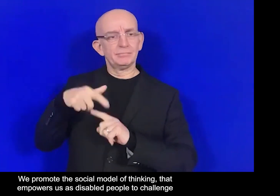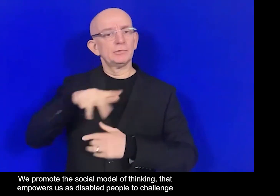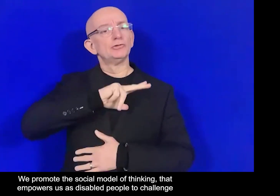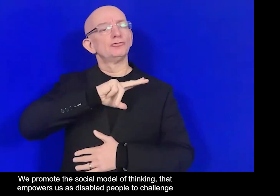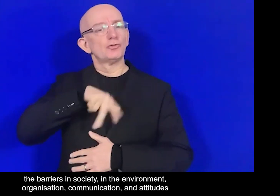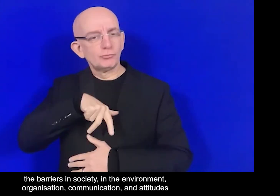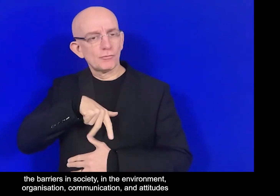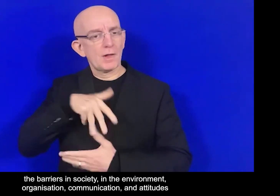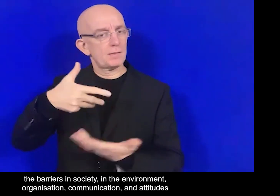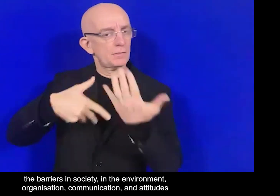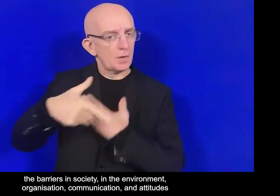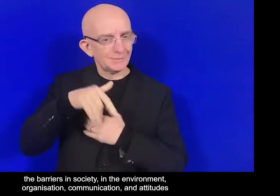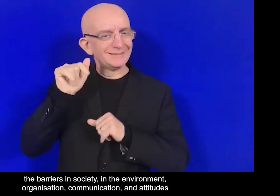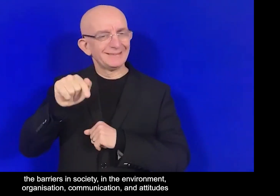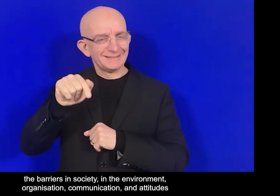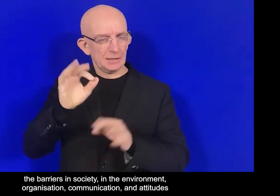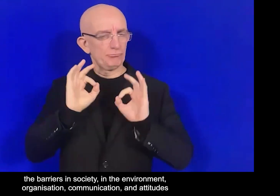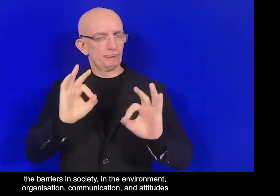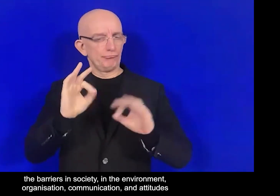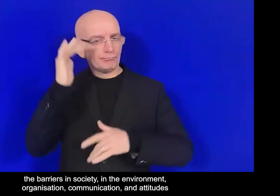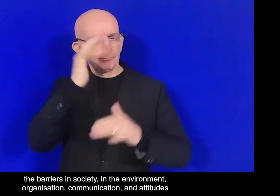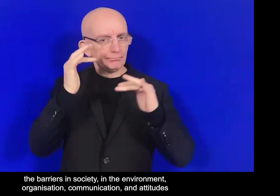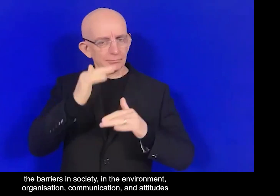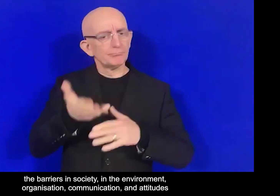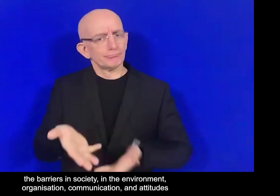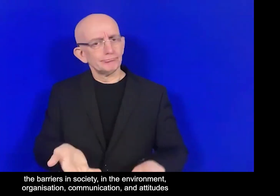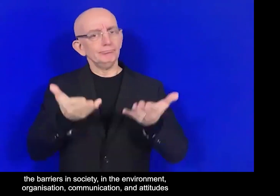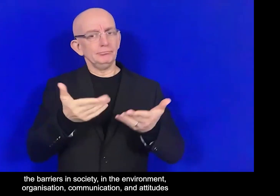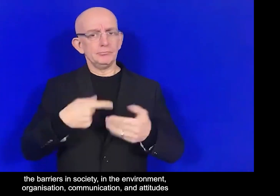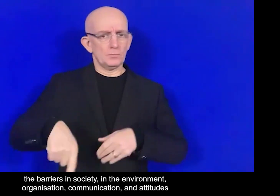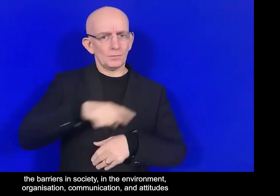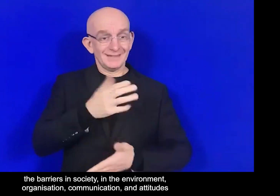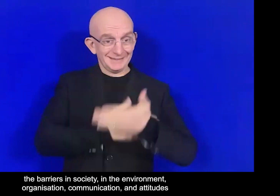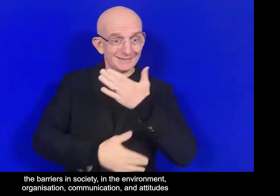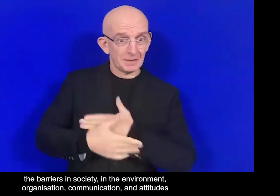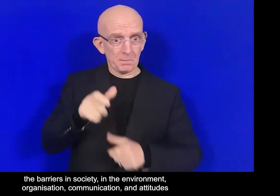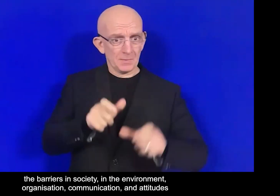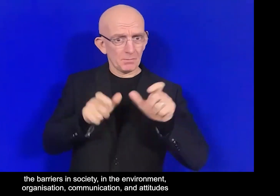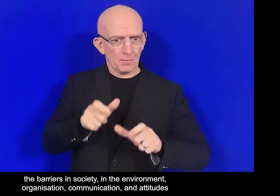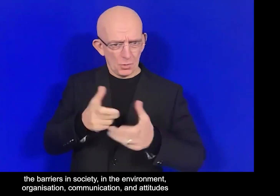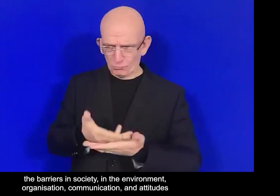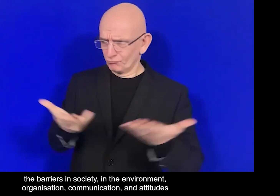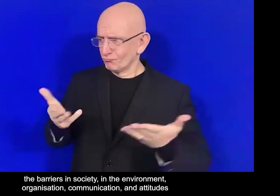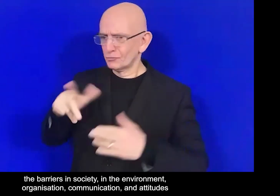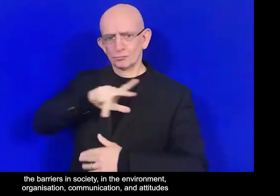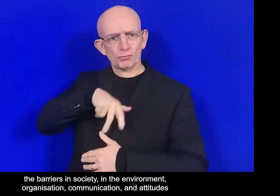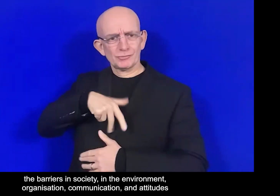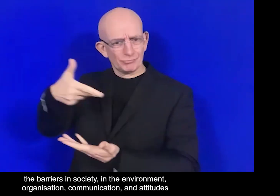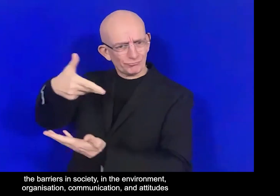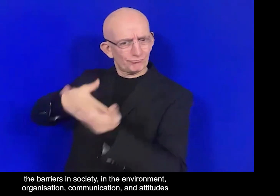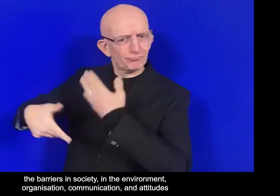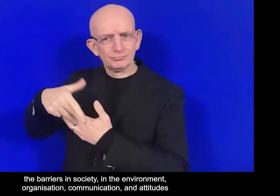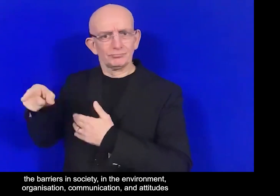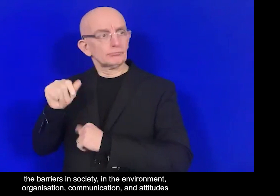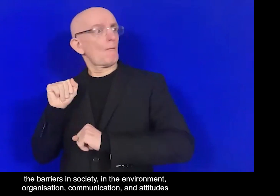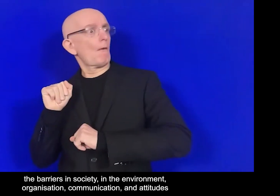to challenge the barriers in society, in the environment, organization,